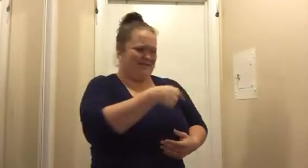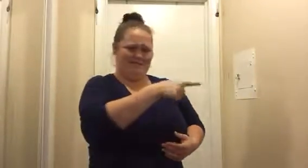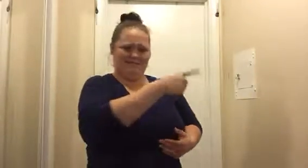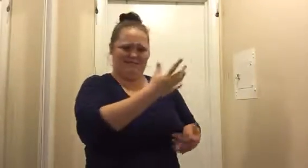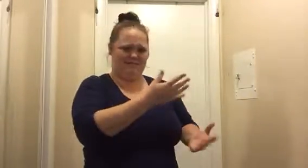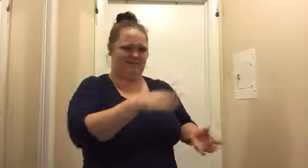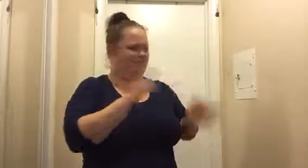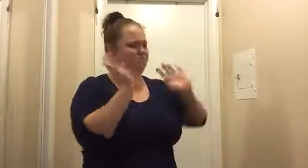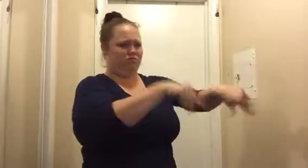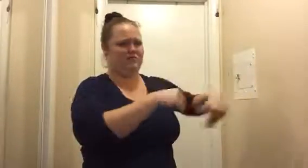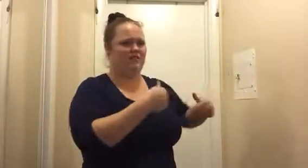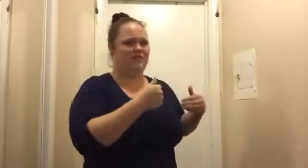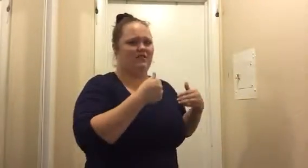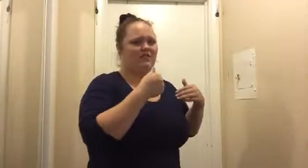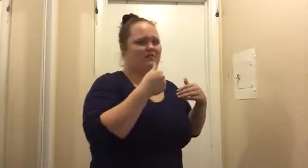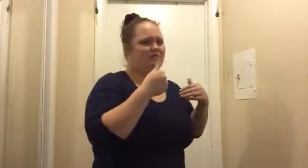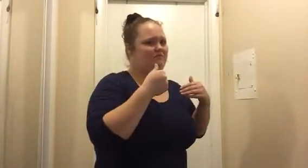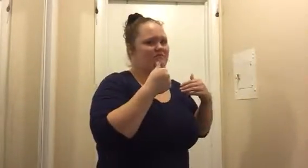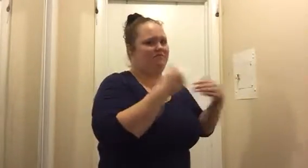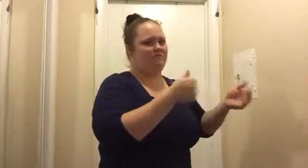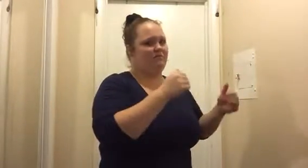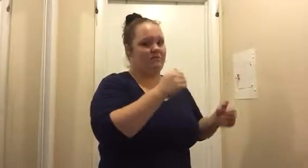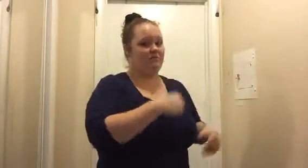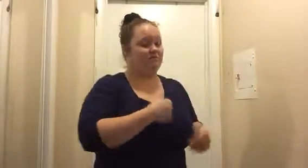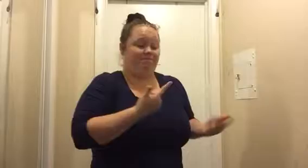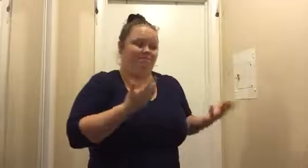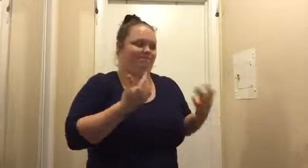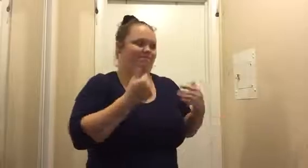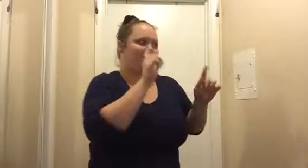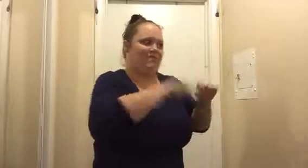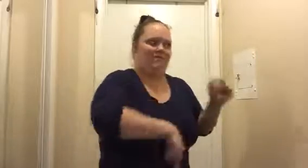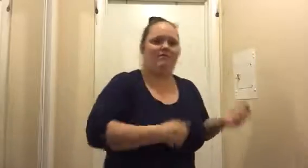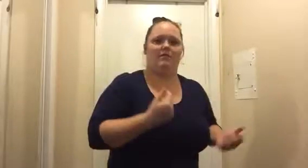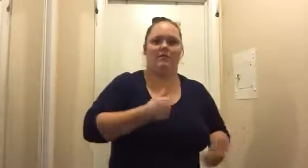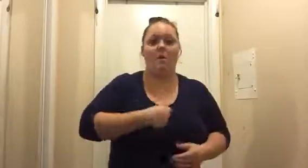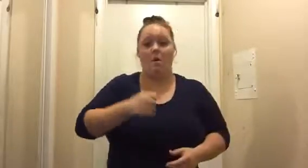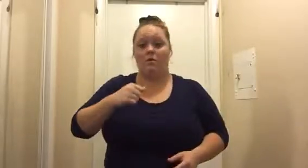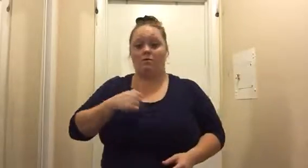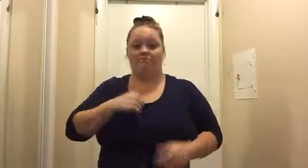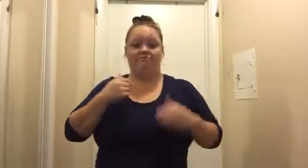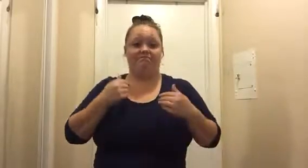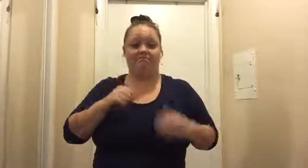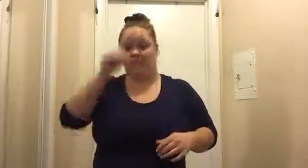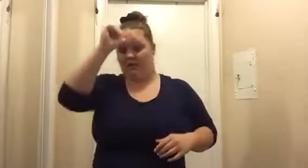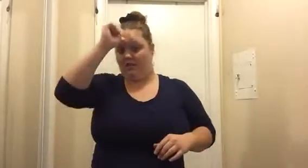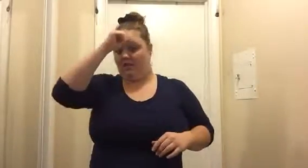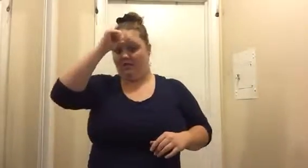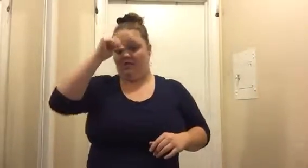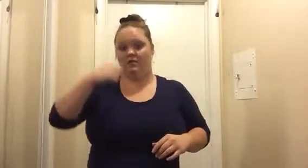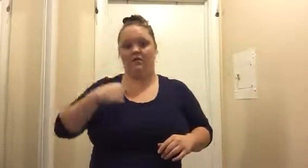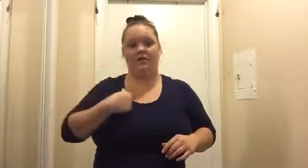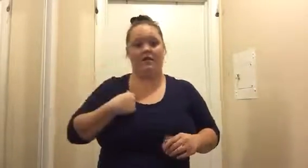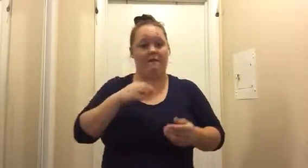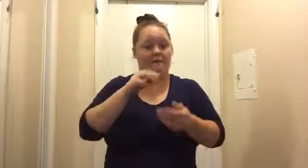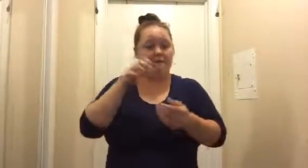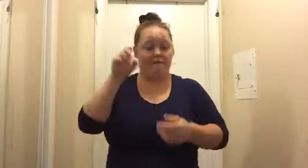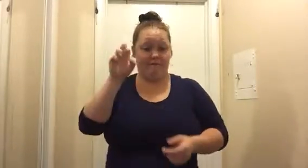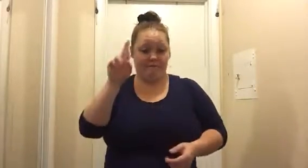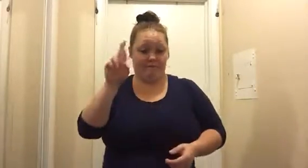an Indian pharmacy online, 50 milligrams of hope. It took a couple of weeks for the